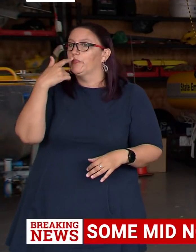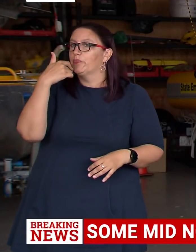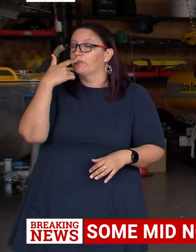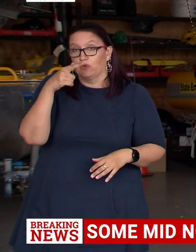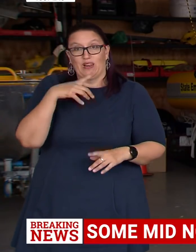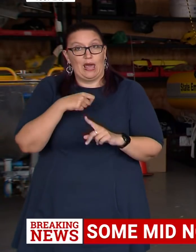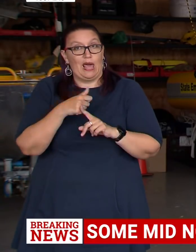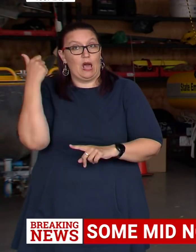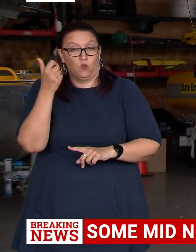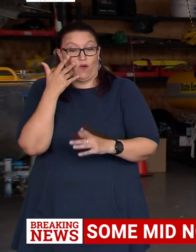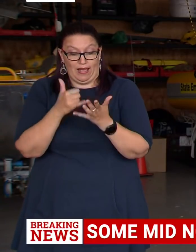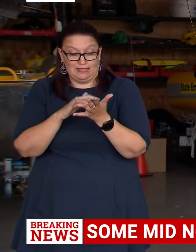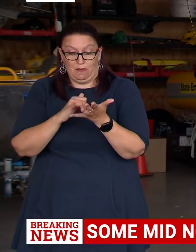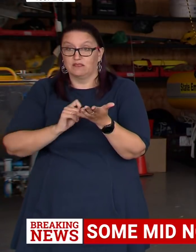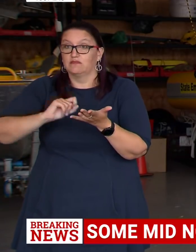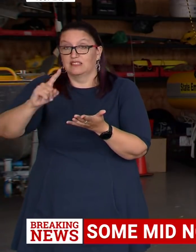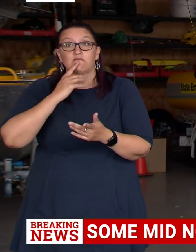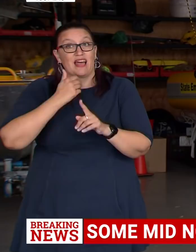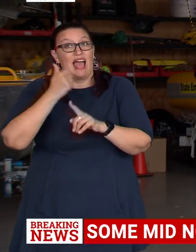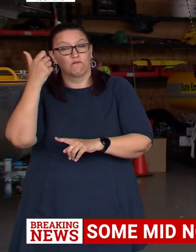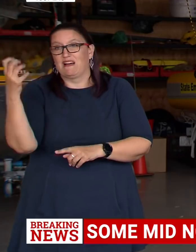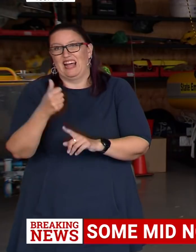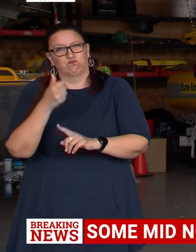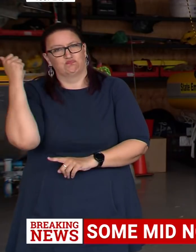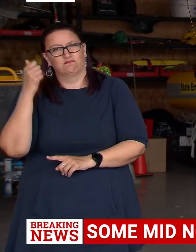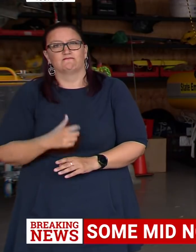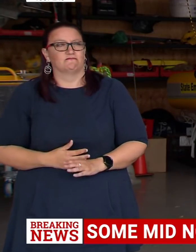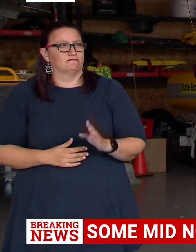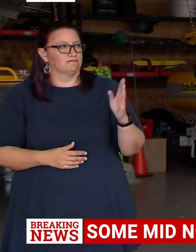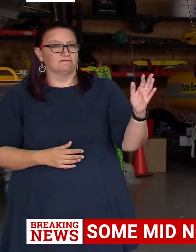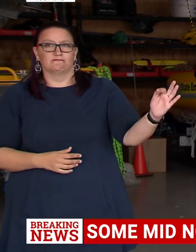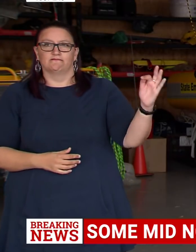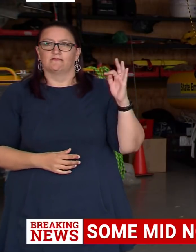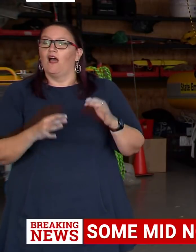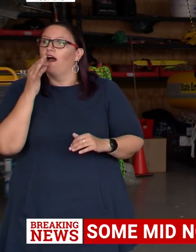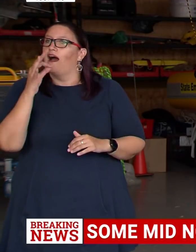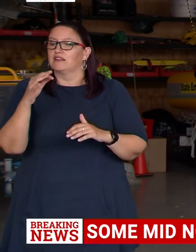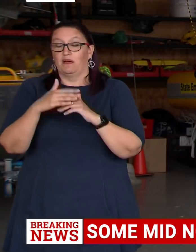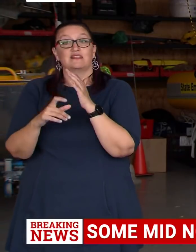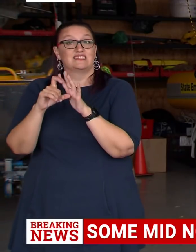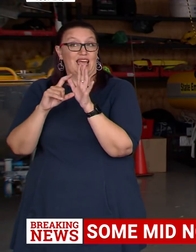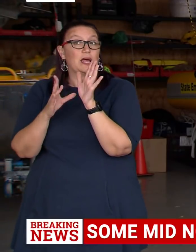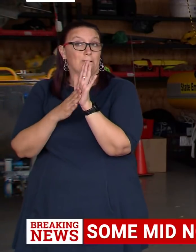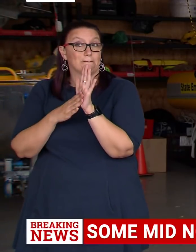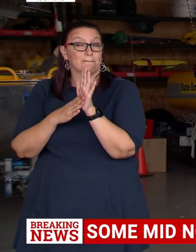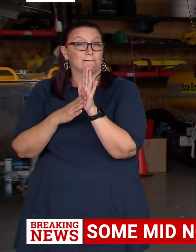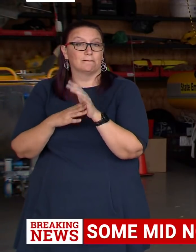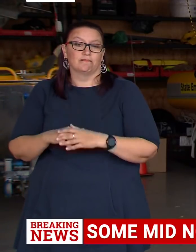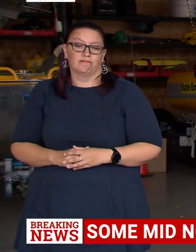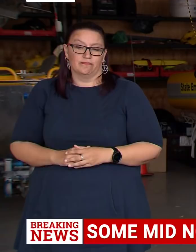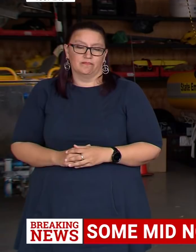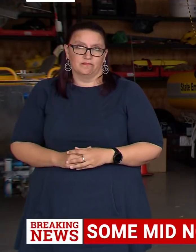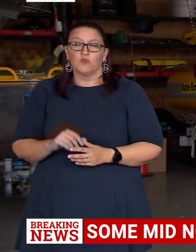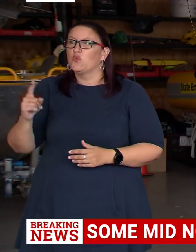advice and to be ready for the worst possible scenario. Just on the dam issue again, would it have helped